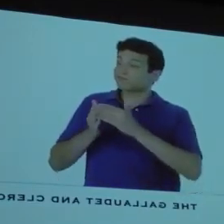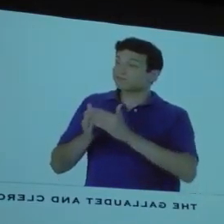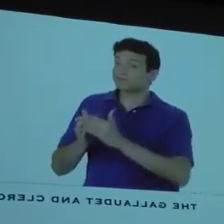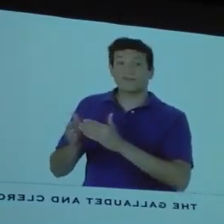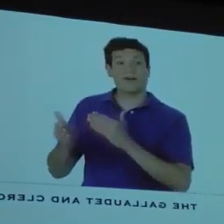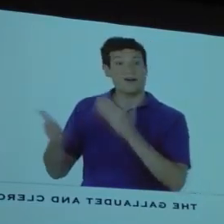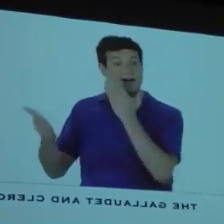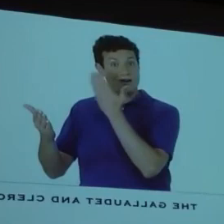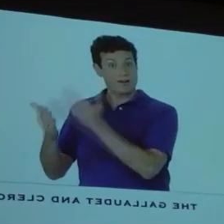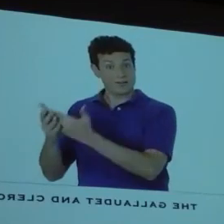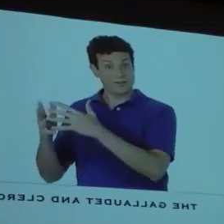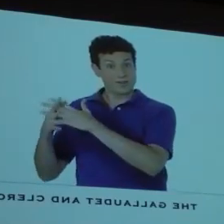Two of them sail,